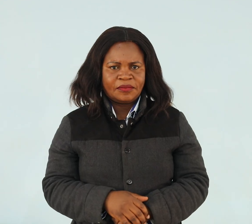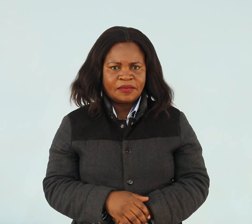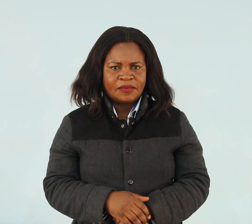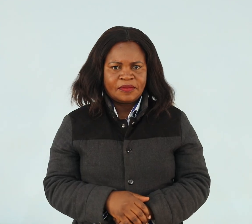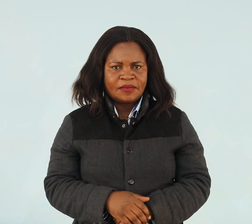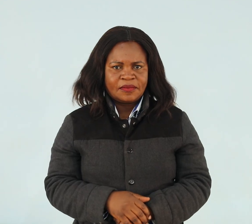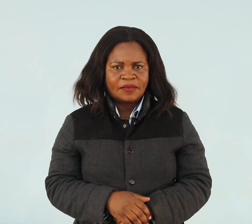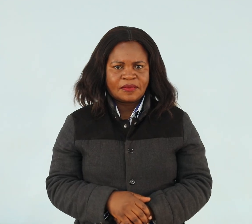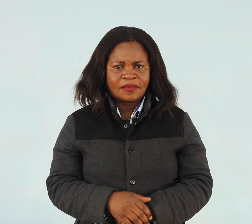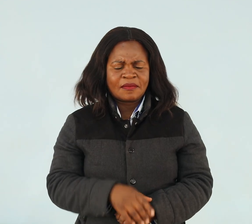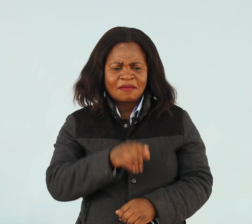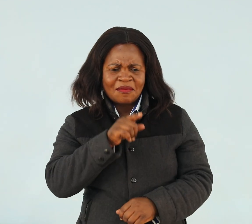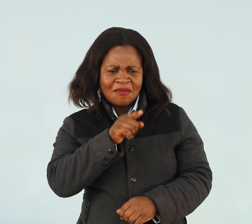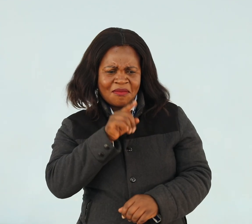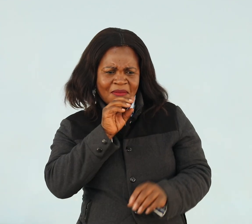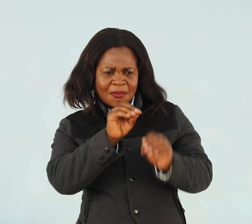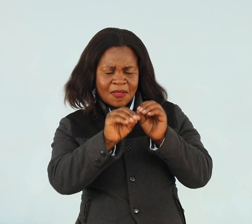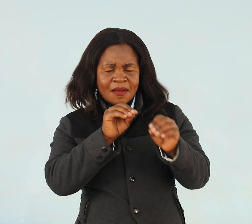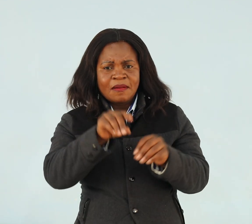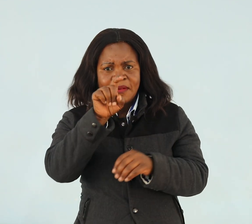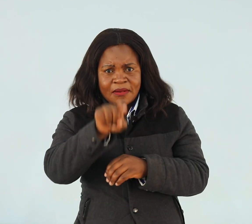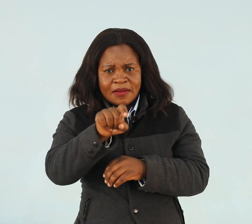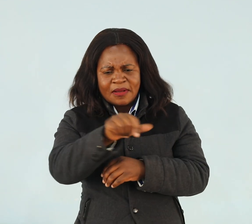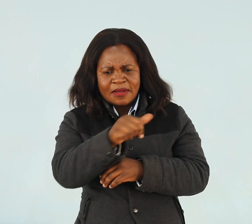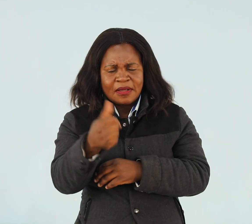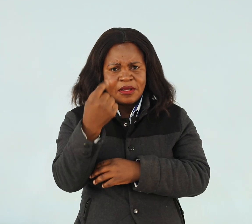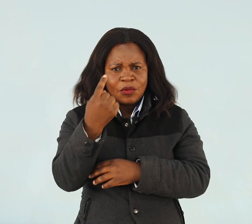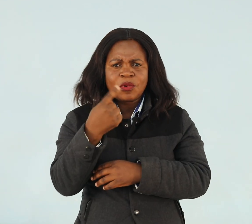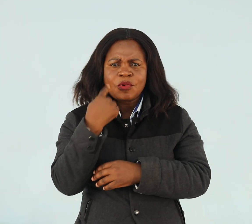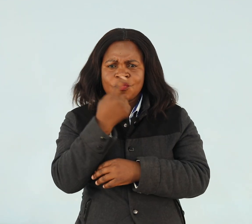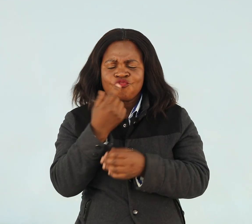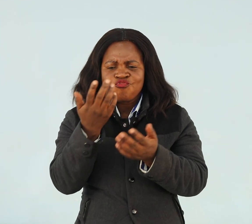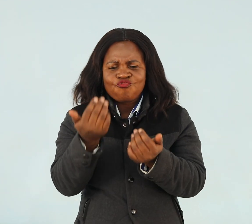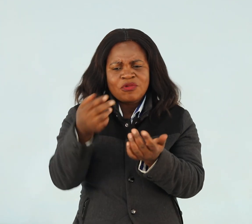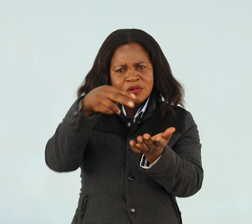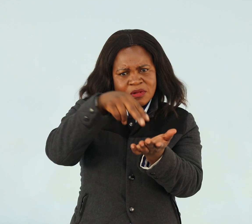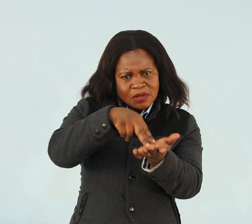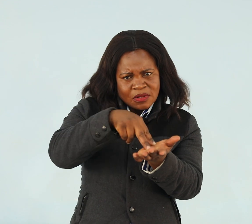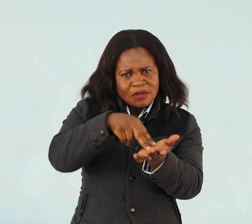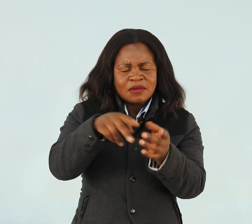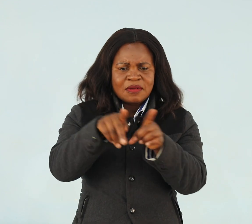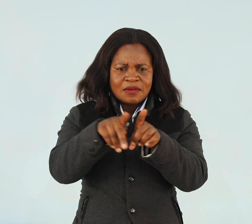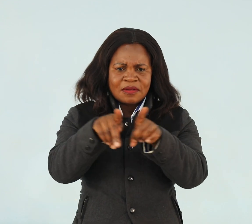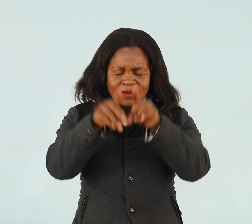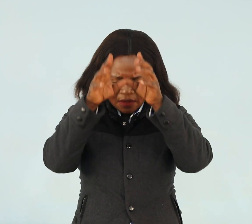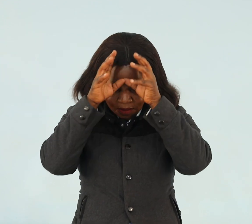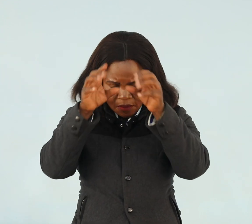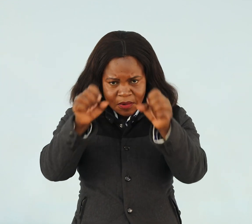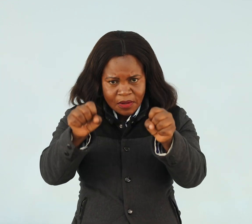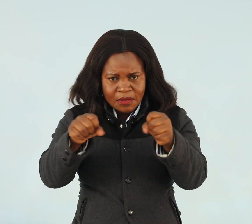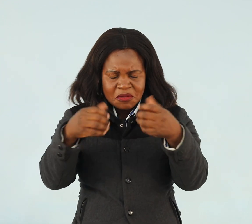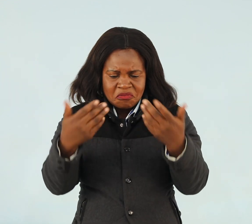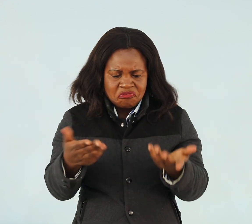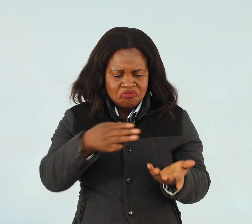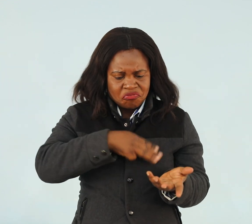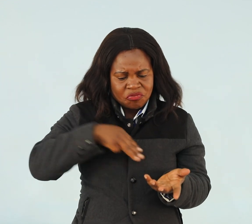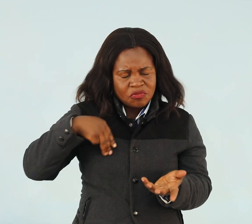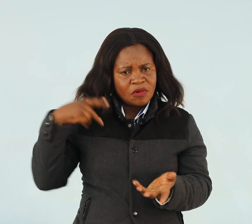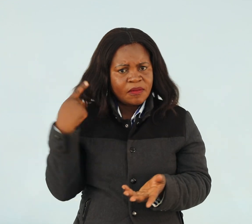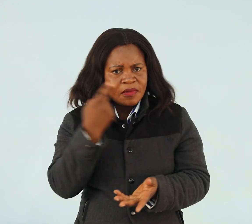The amendment requires anyone seeking election as president, member of parliament, mayor,